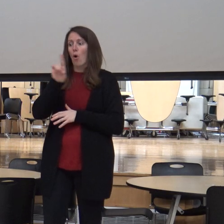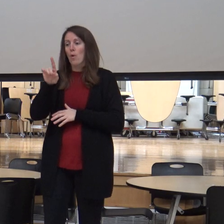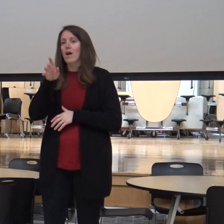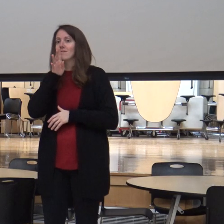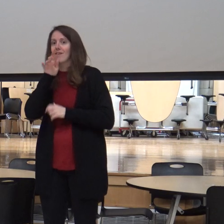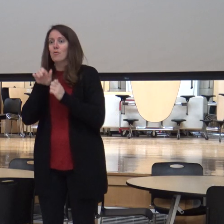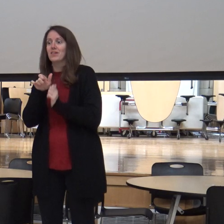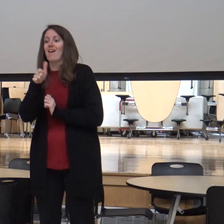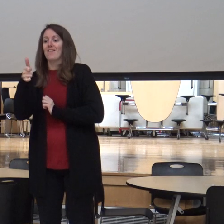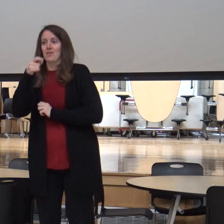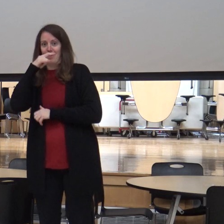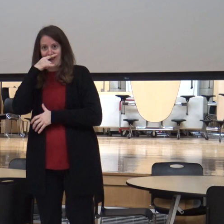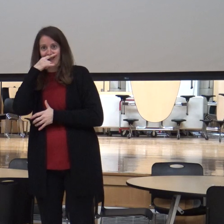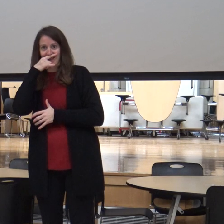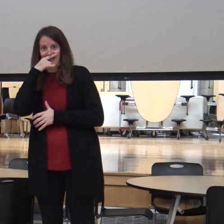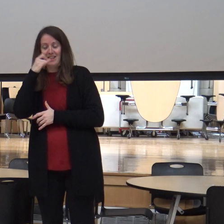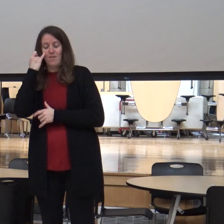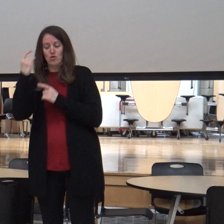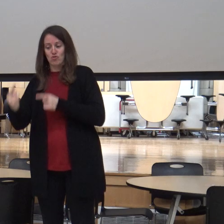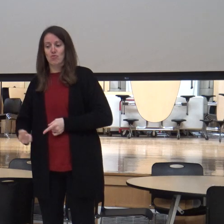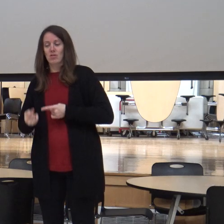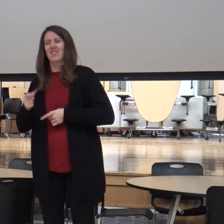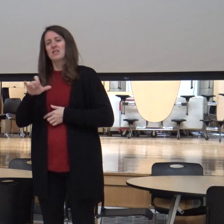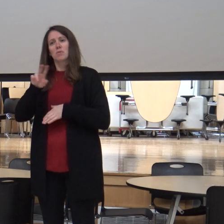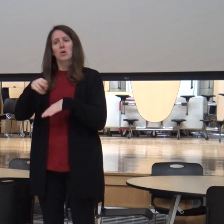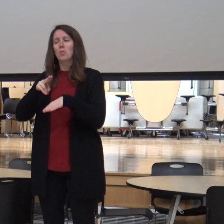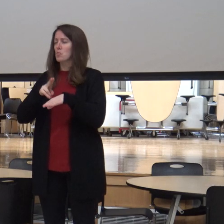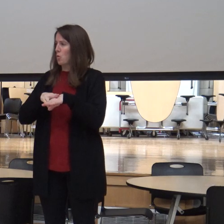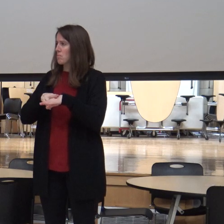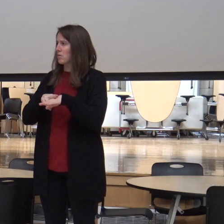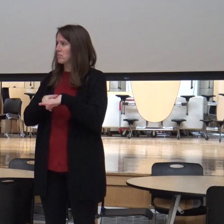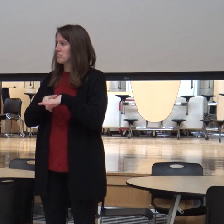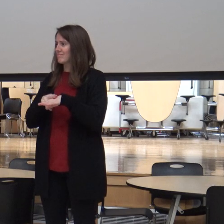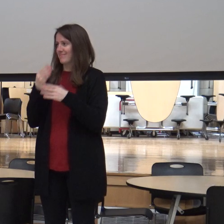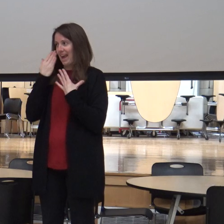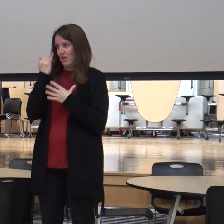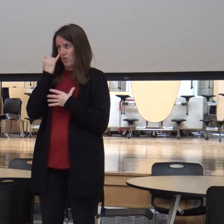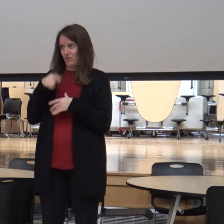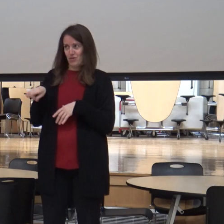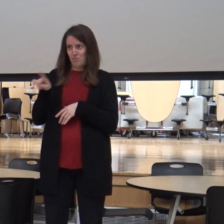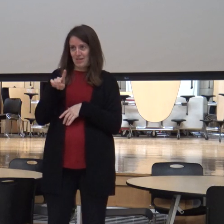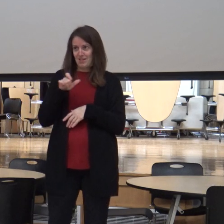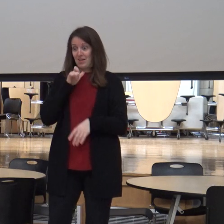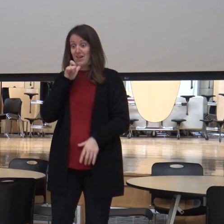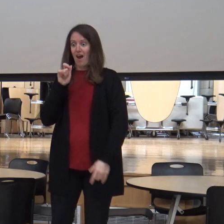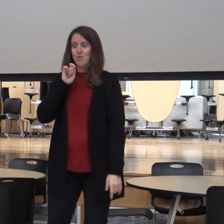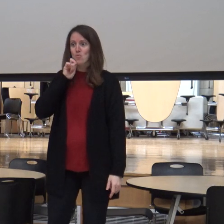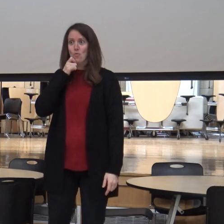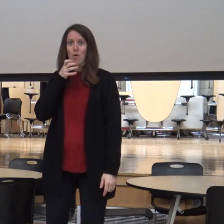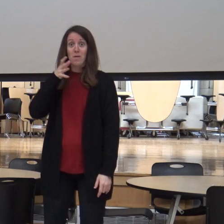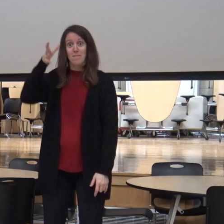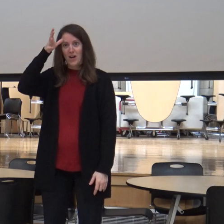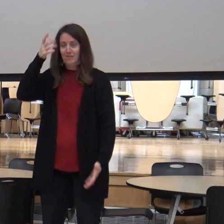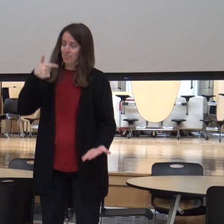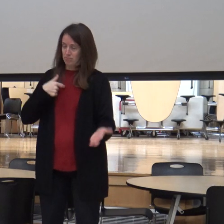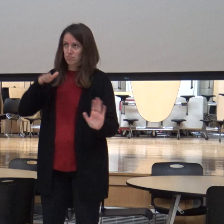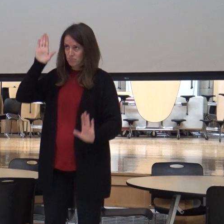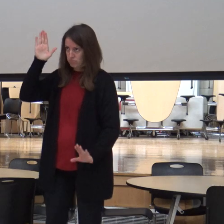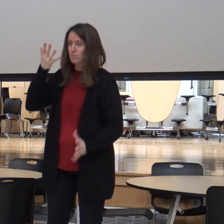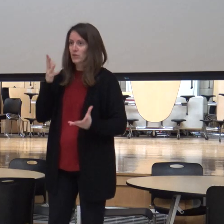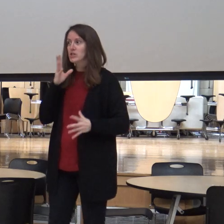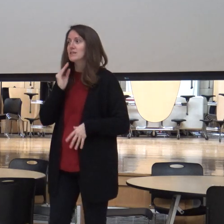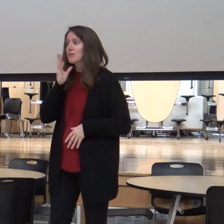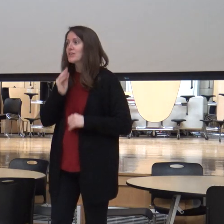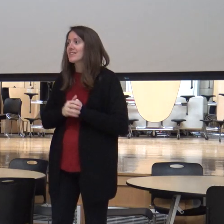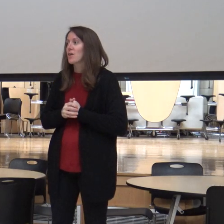starts in kind of the middle school, right? I don't know if any of you have ever been the uncool parent. I've been there.